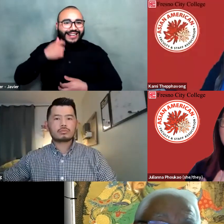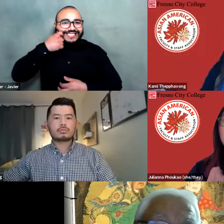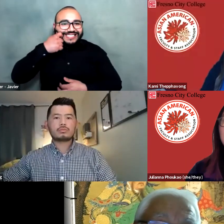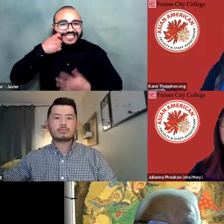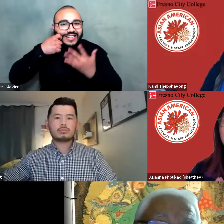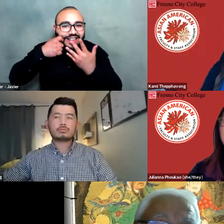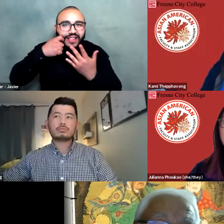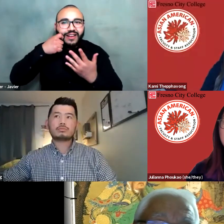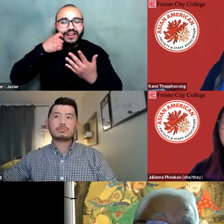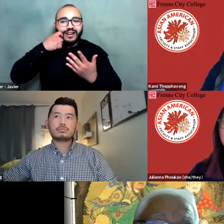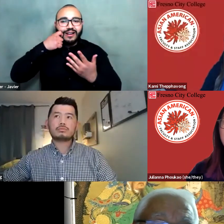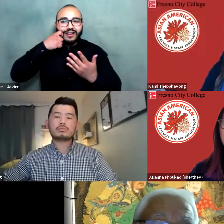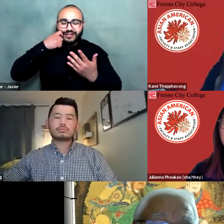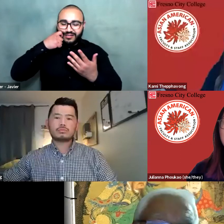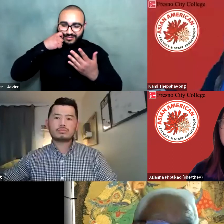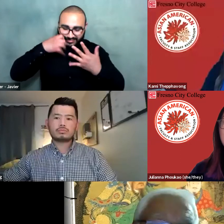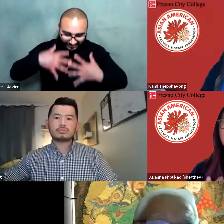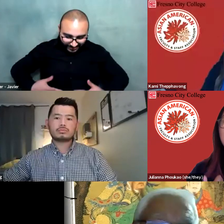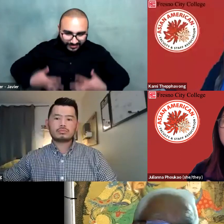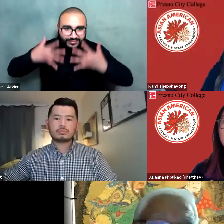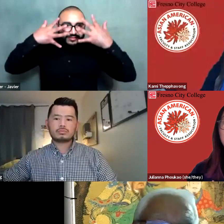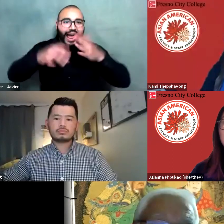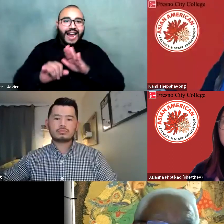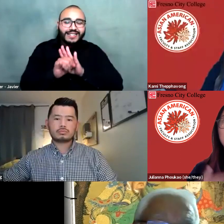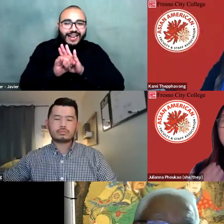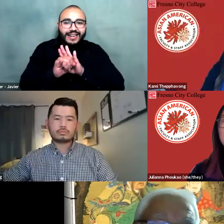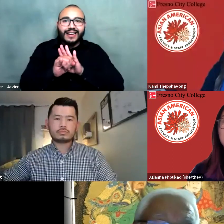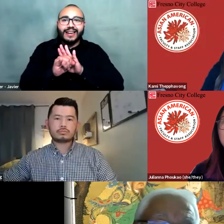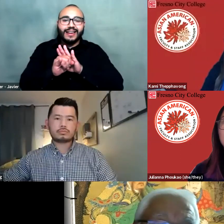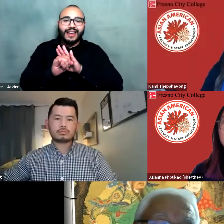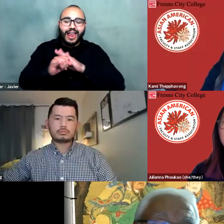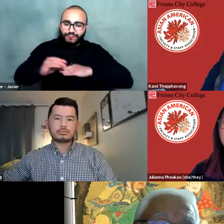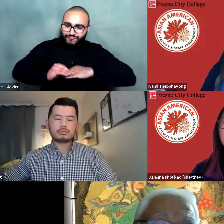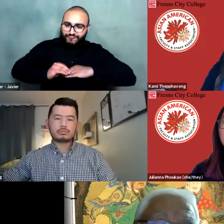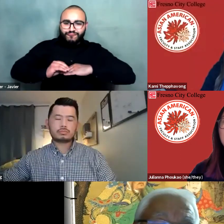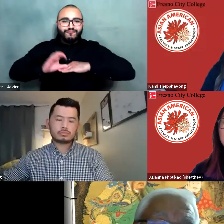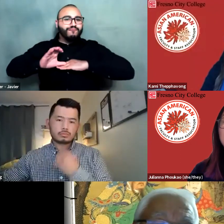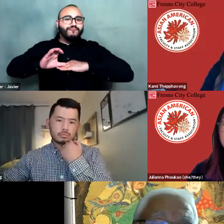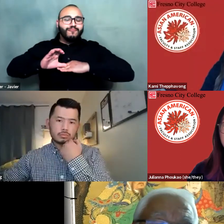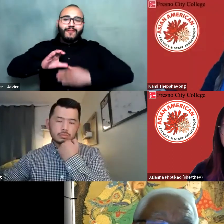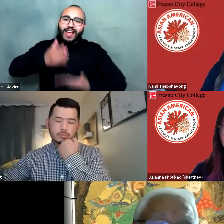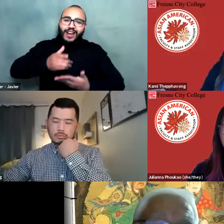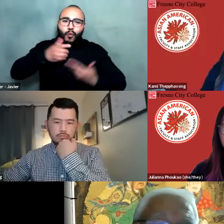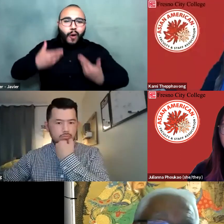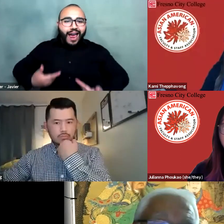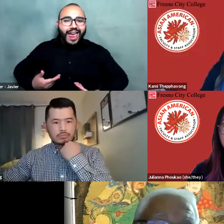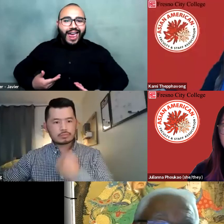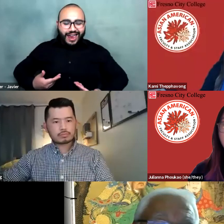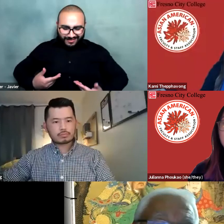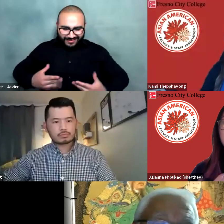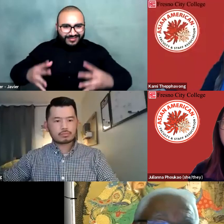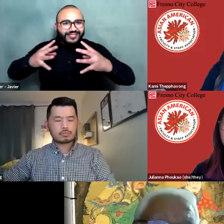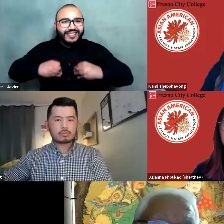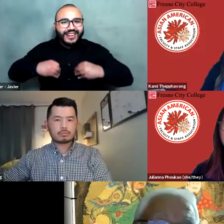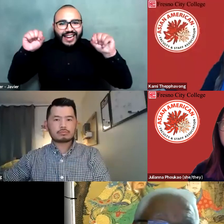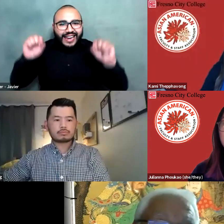and validated who I am. And then I felt like there was a sense of just me accepting myself. And that